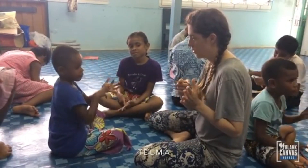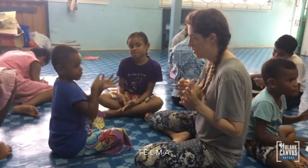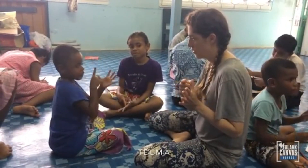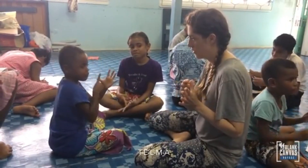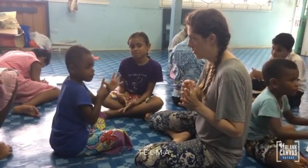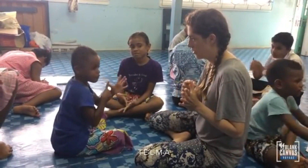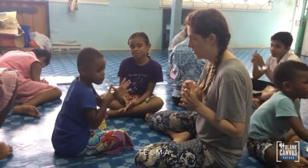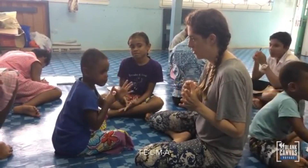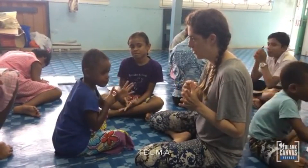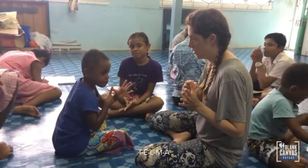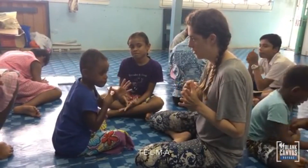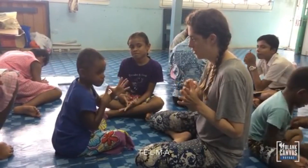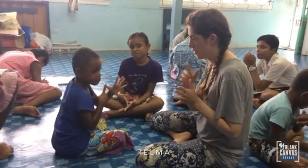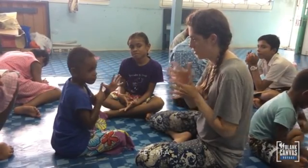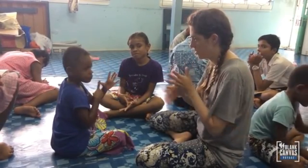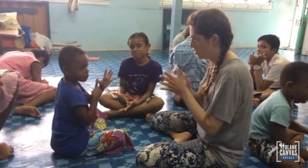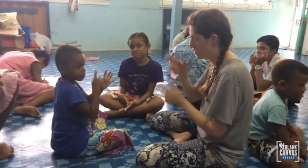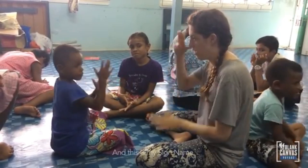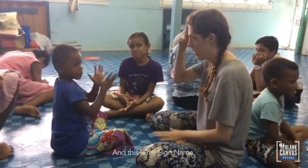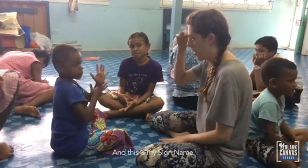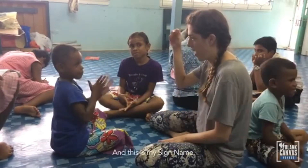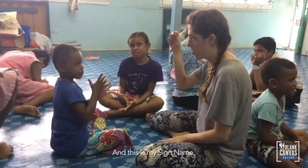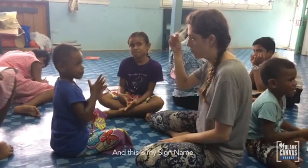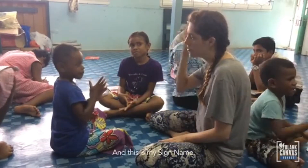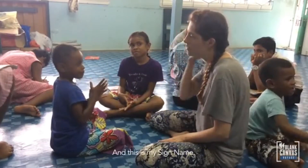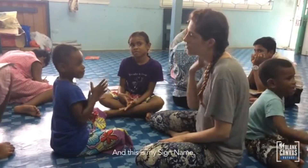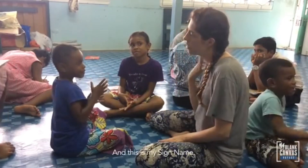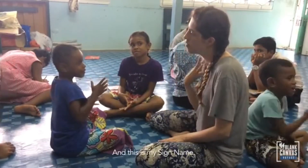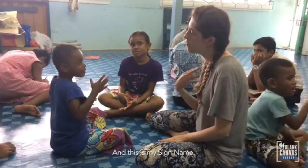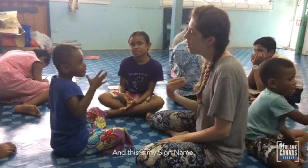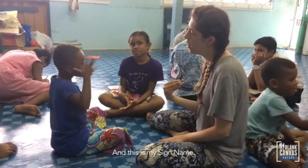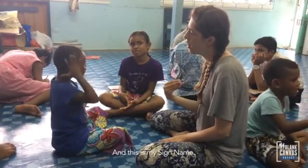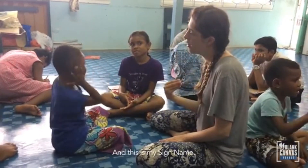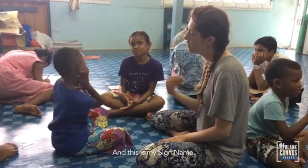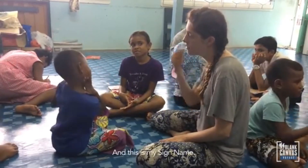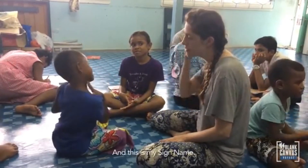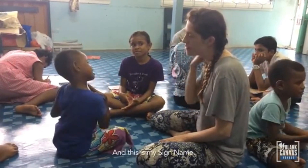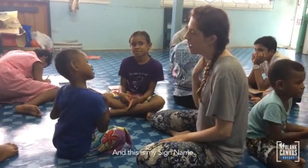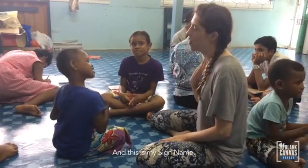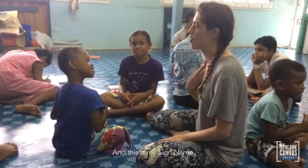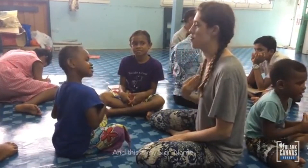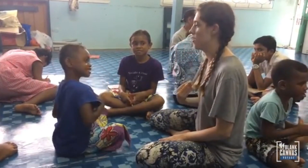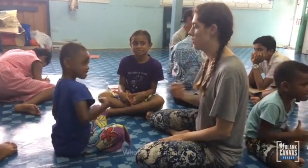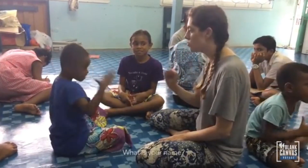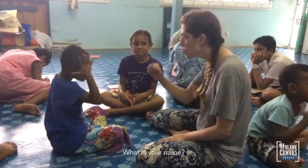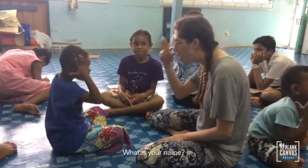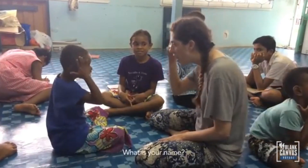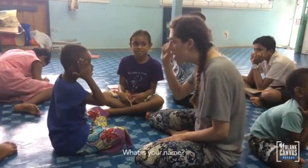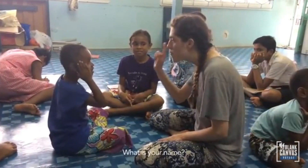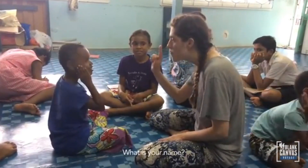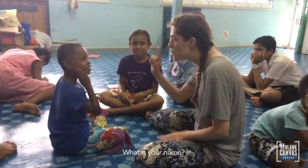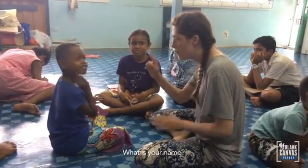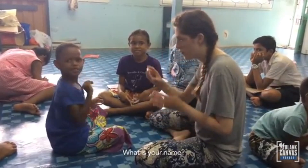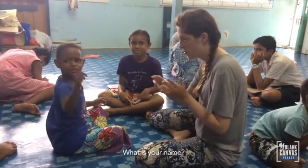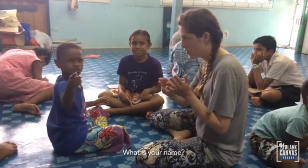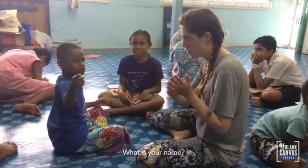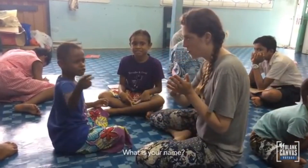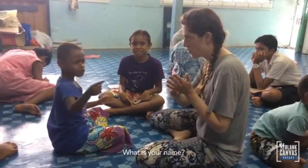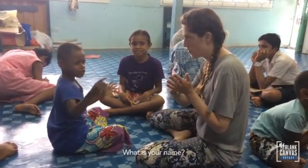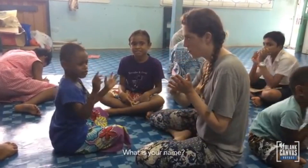million having disabled hearing loss. Within this group, tens of millions rely on sign language as their primary form of